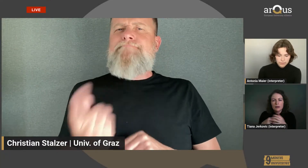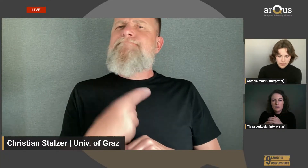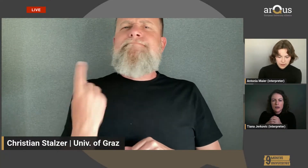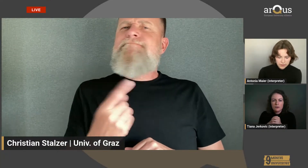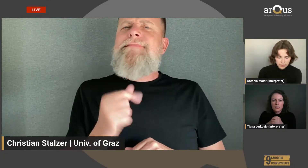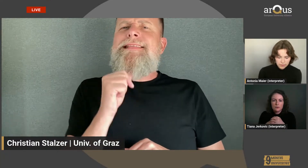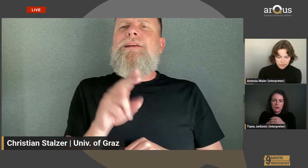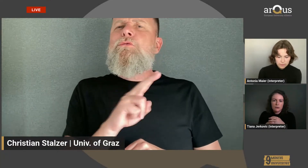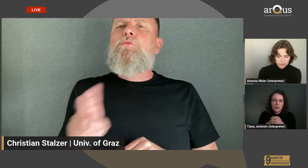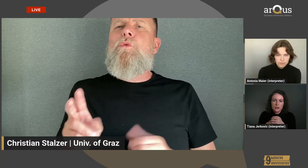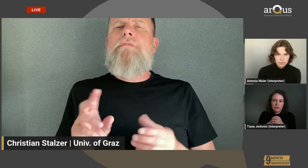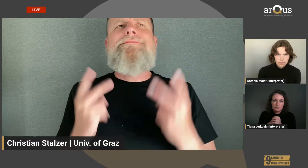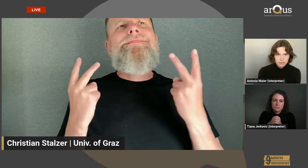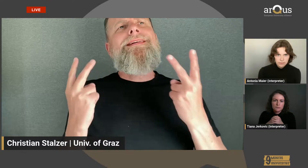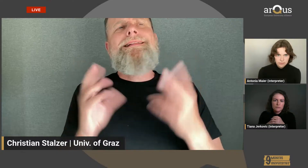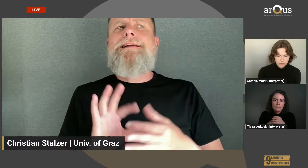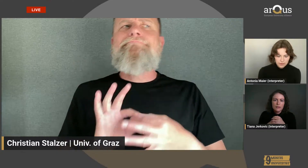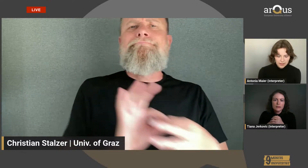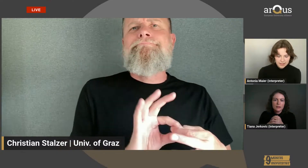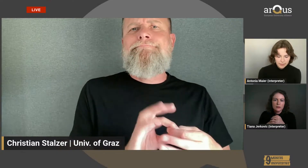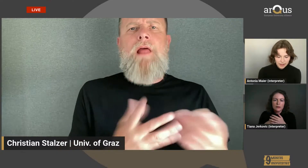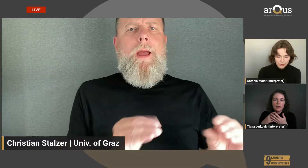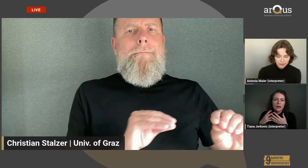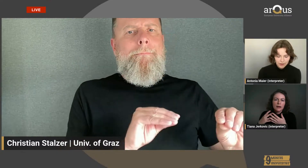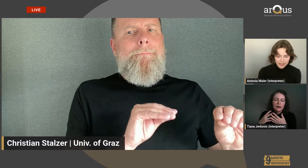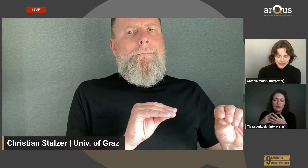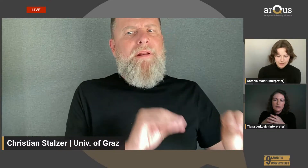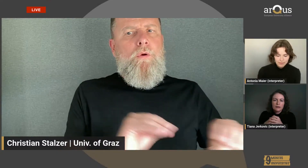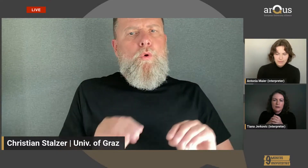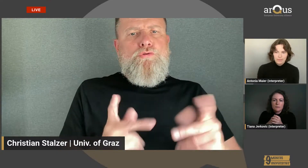But I also have a different question.